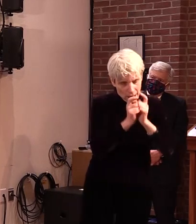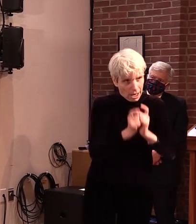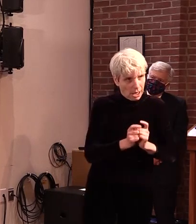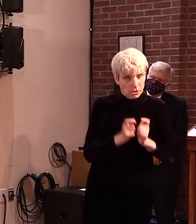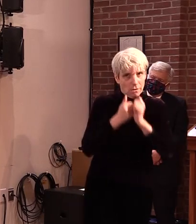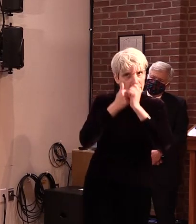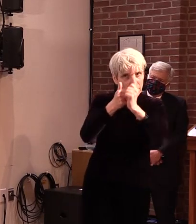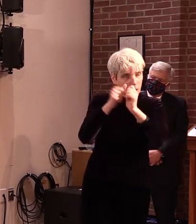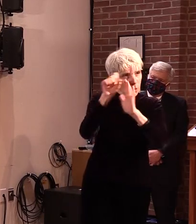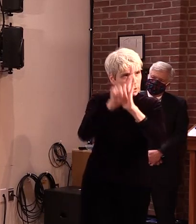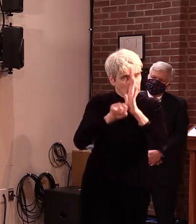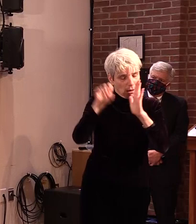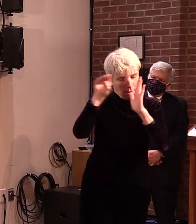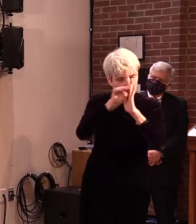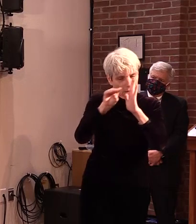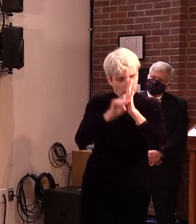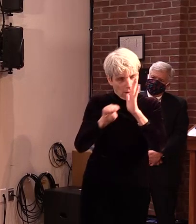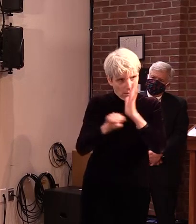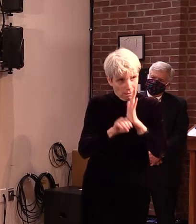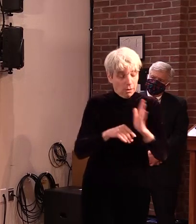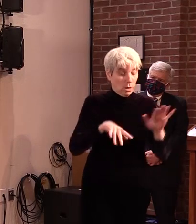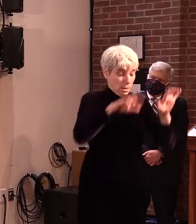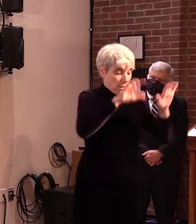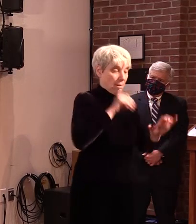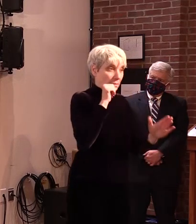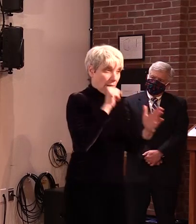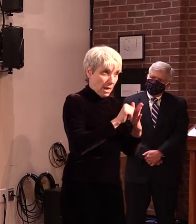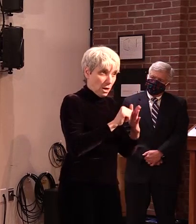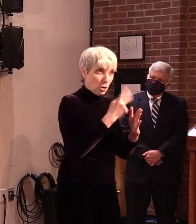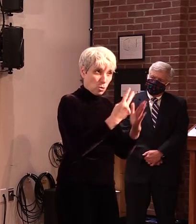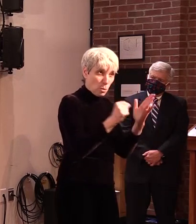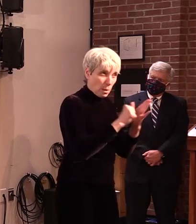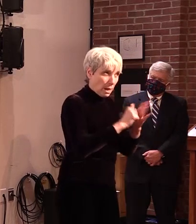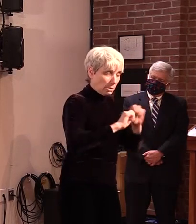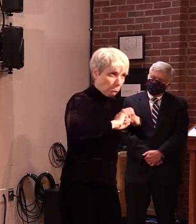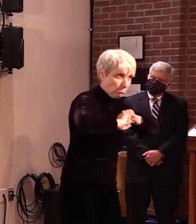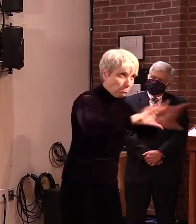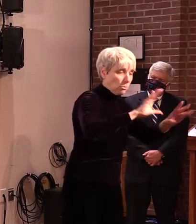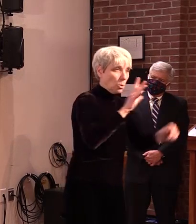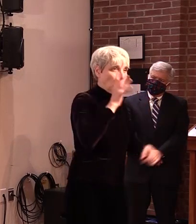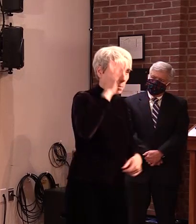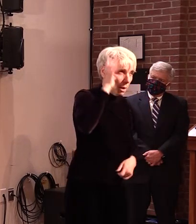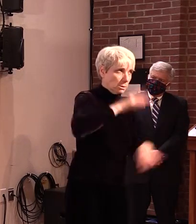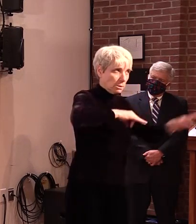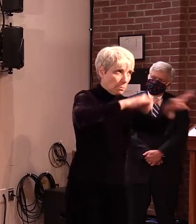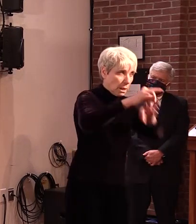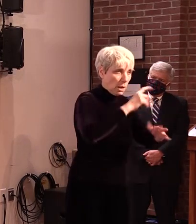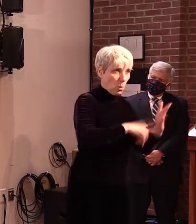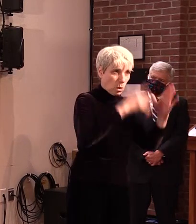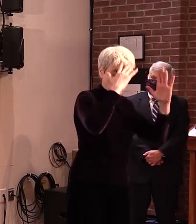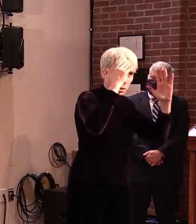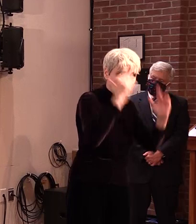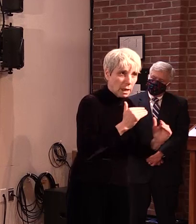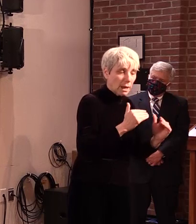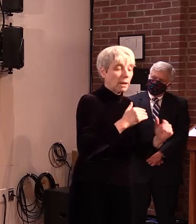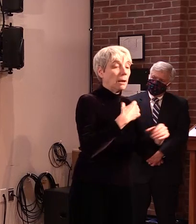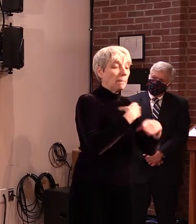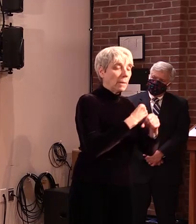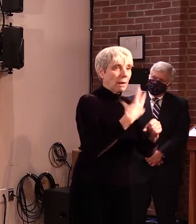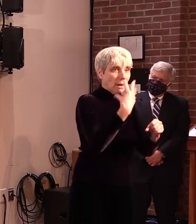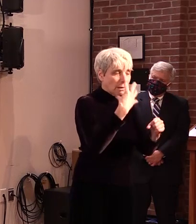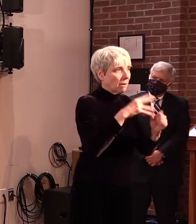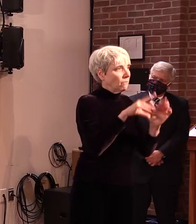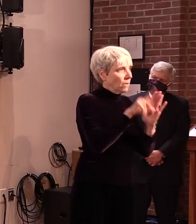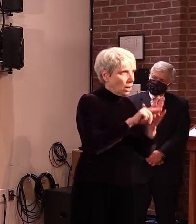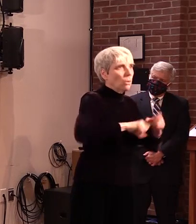and recommended. We sent home a two-page letter with new routines and provided multiple videos to support the changes that were necessary.